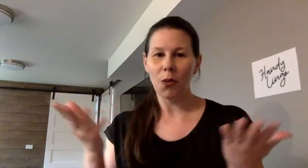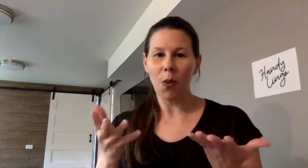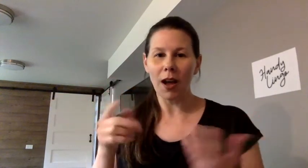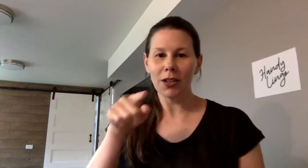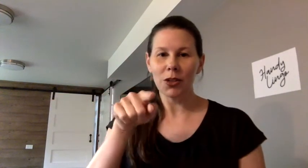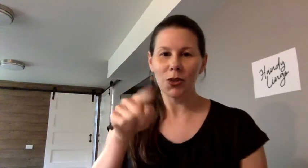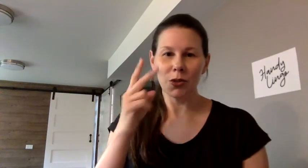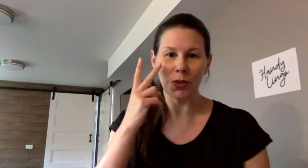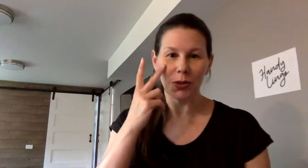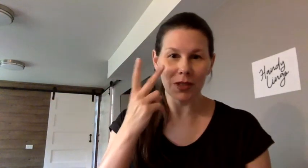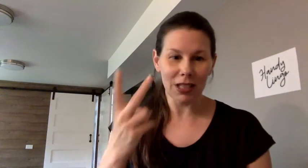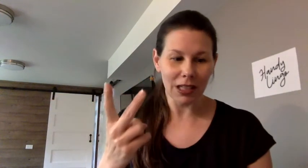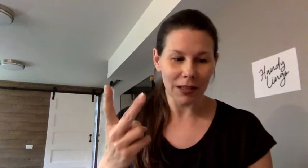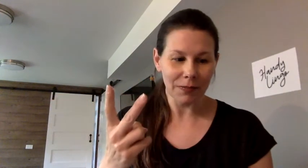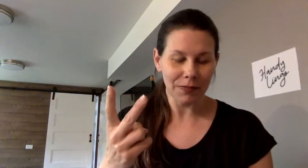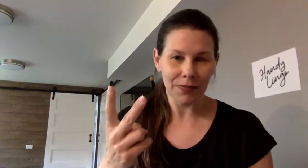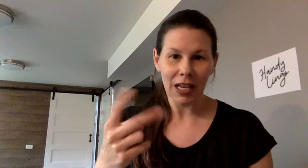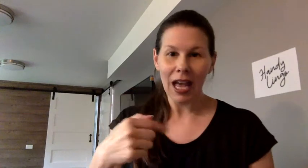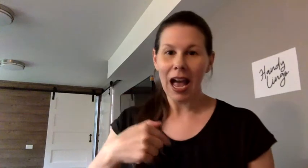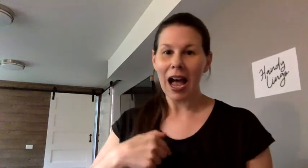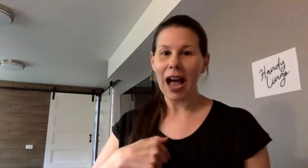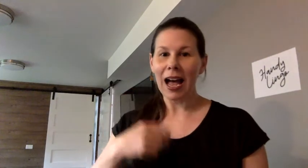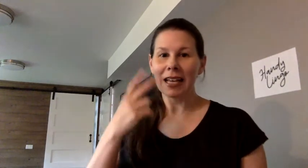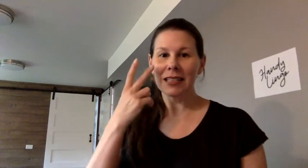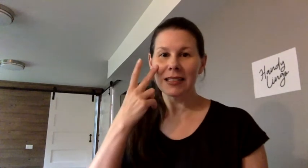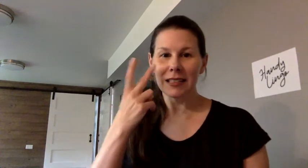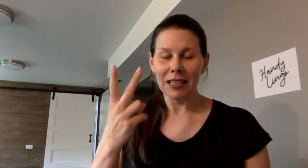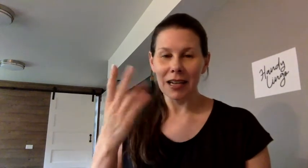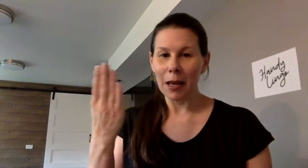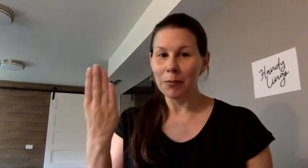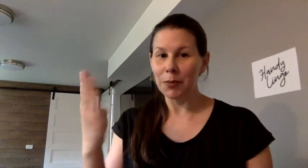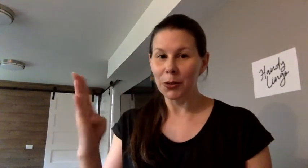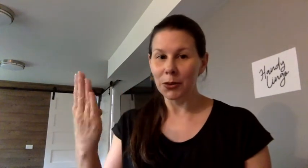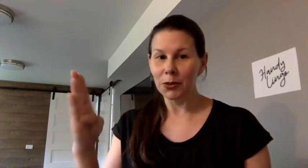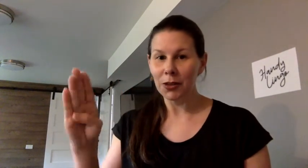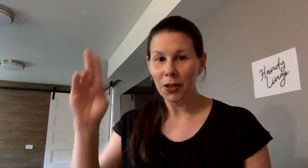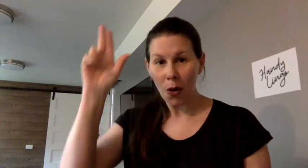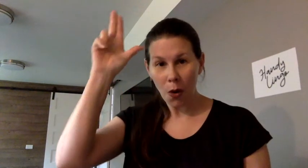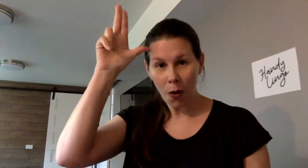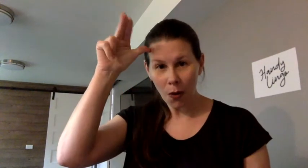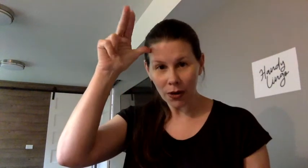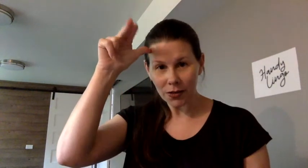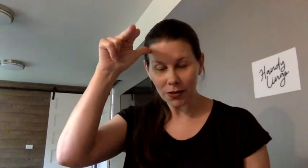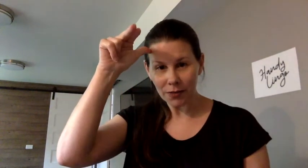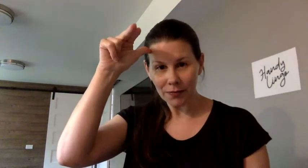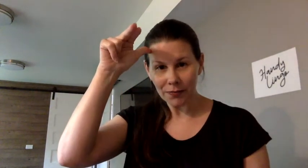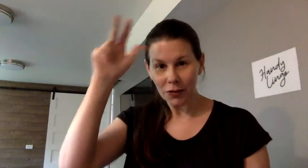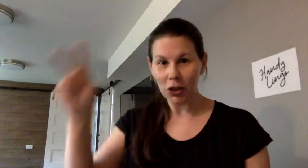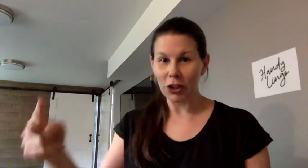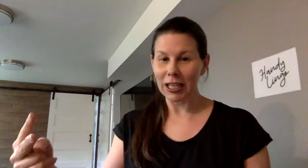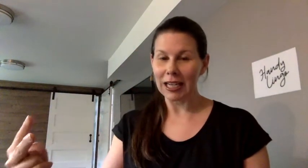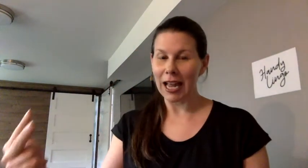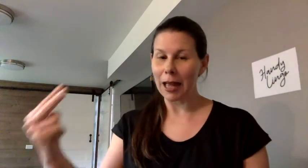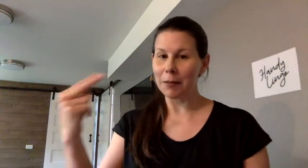what do you see? I see a blue horse looking at